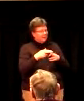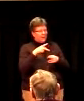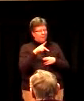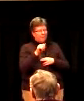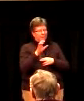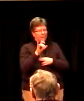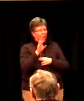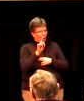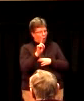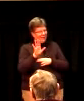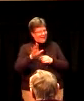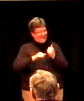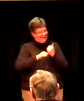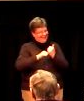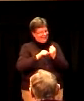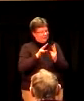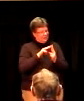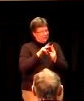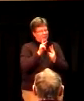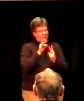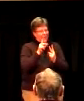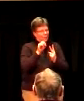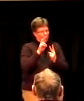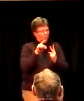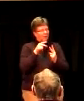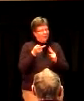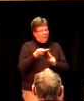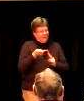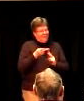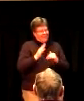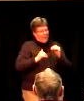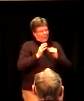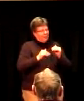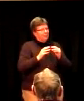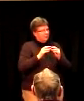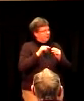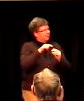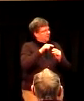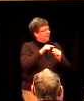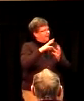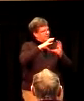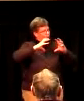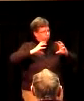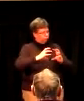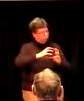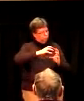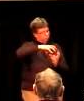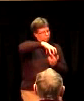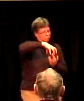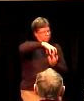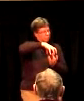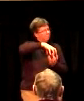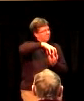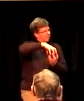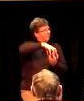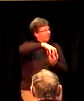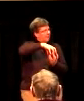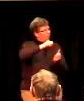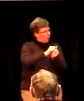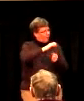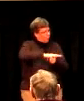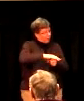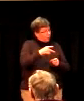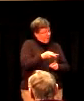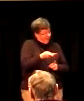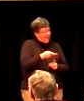and his assistant Paul Kepler, built this pressurized aluminum capsule. And they went up to a height of